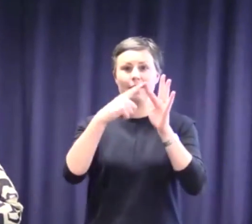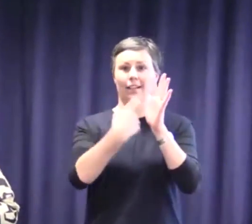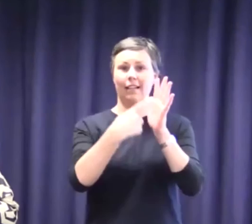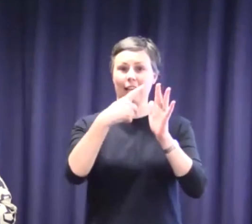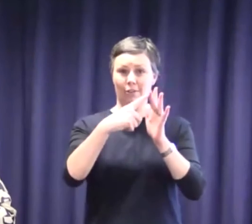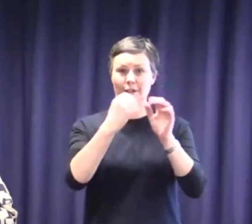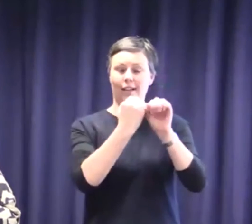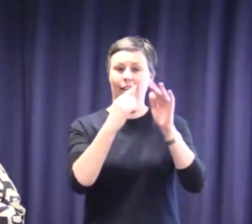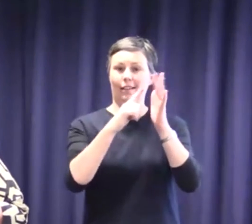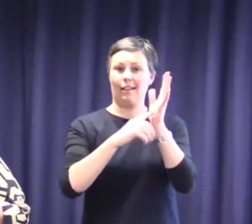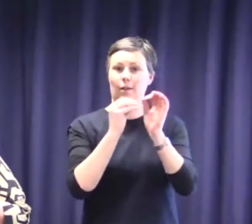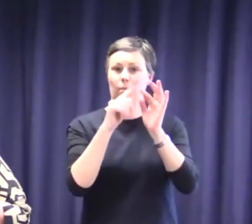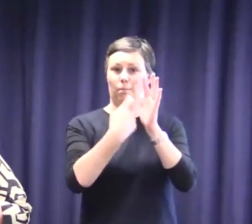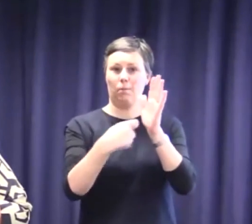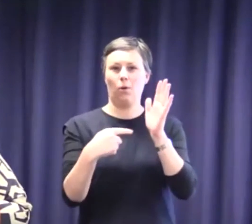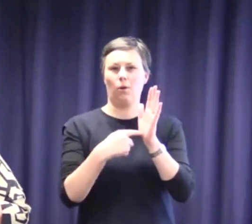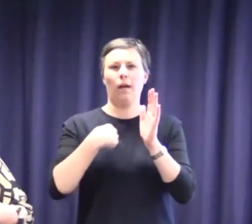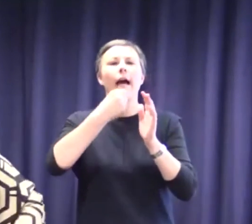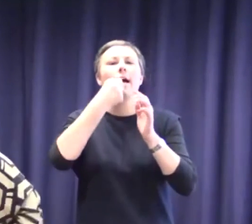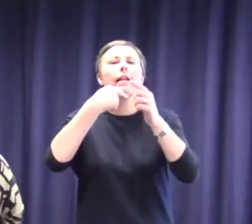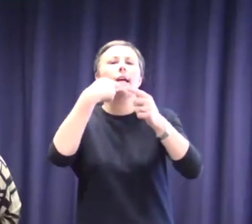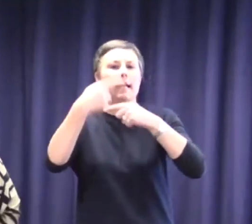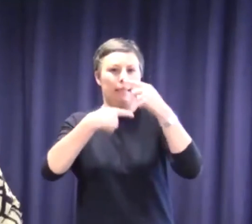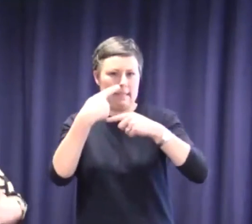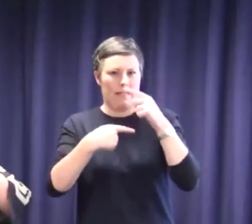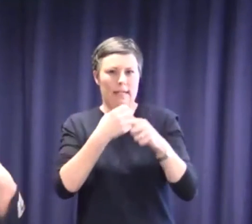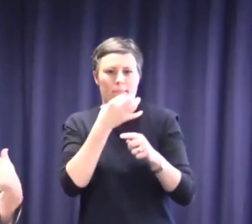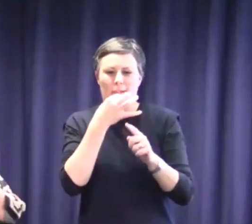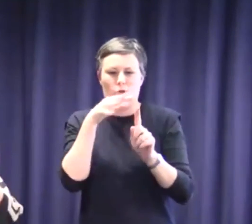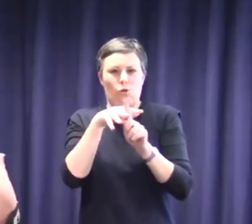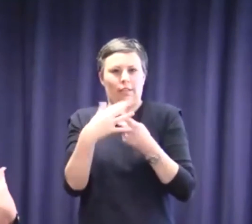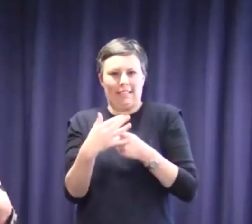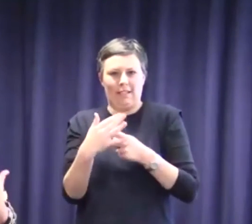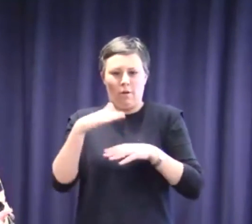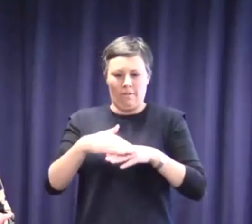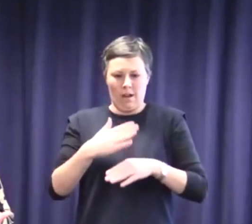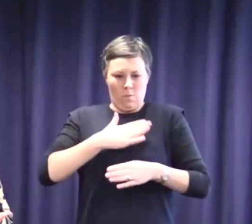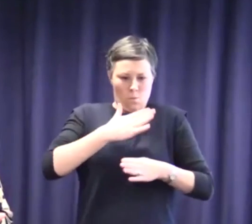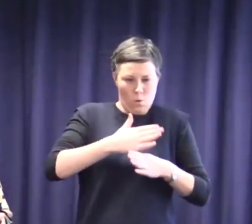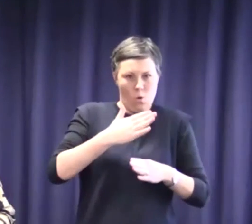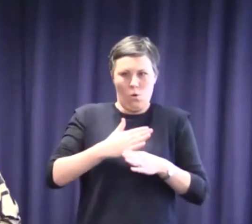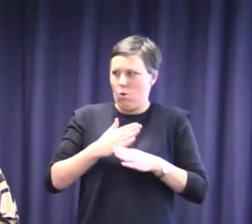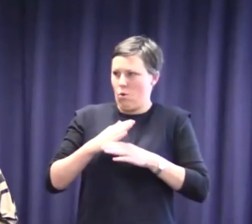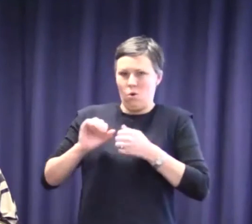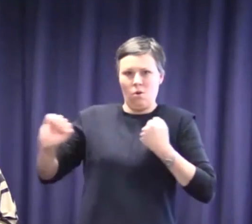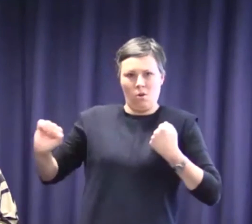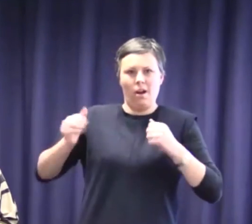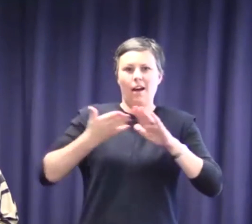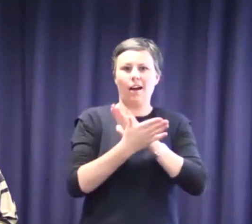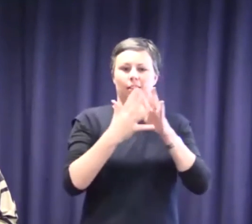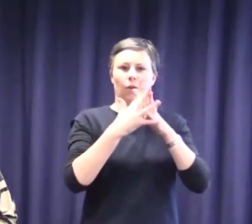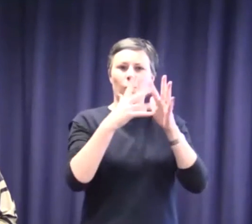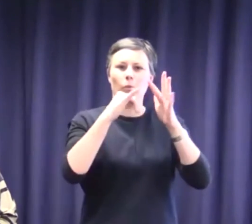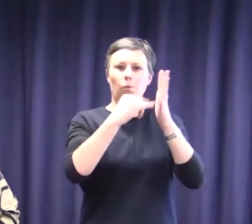Gilbert, just to give you a little bit of context, just in terms of our roles and positions with Wesley